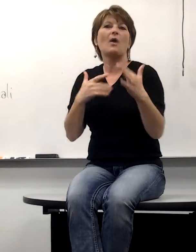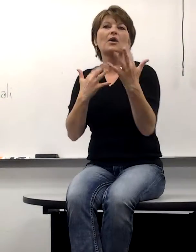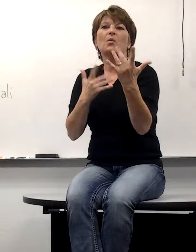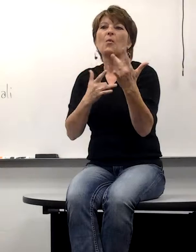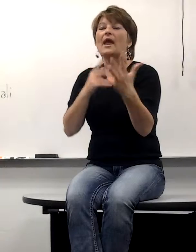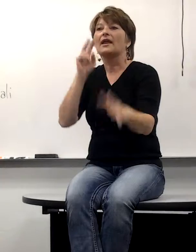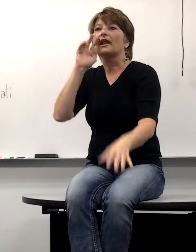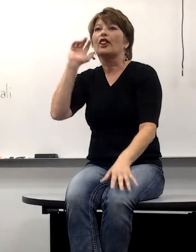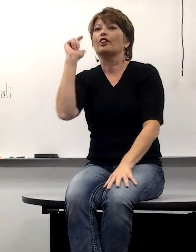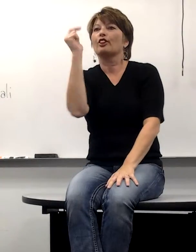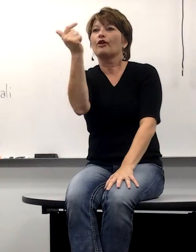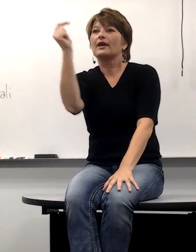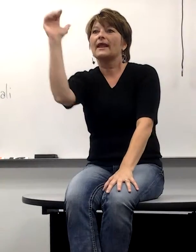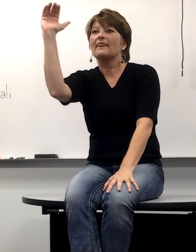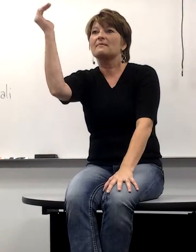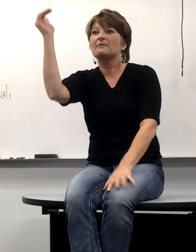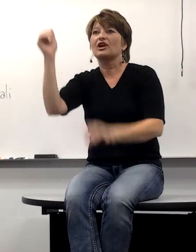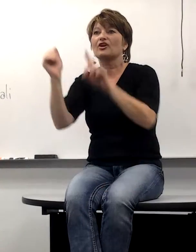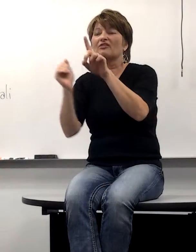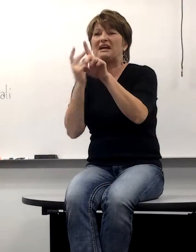And I couldn't manage the situation.